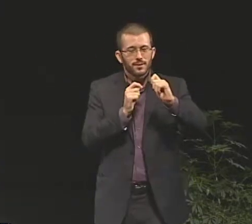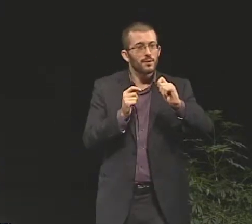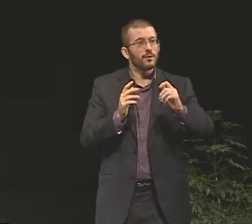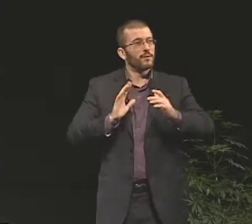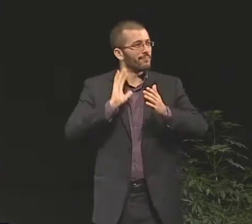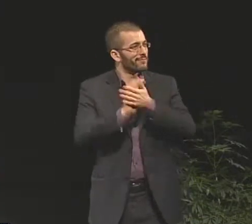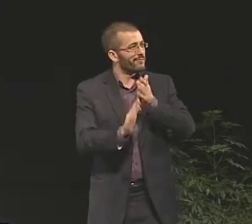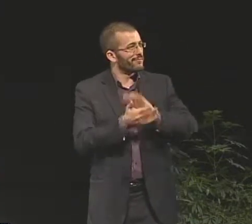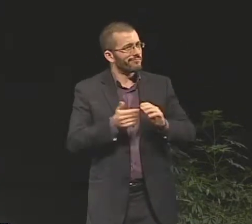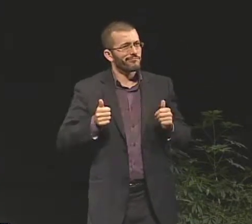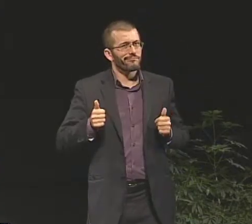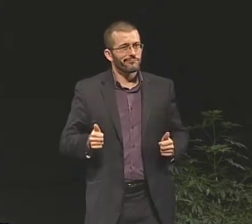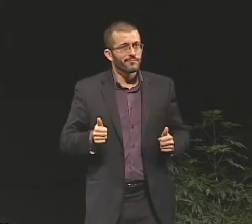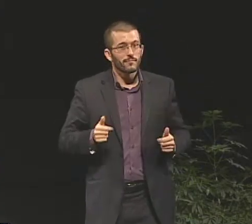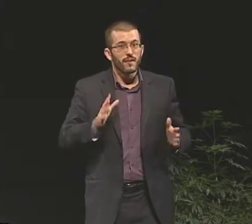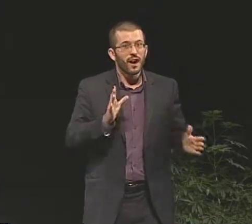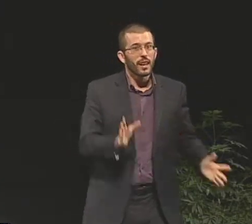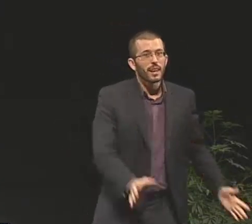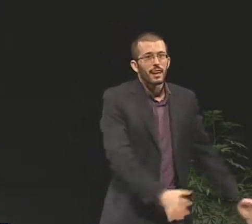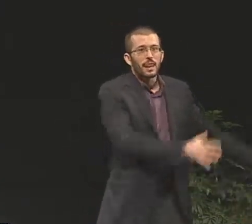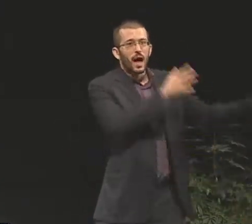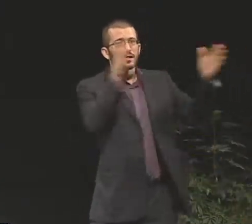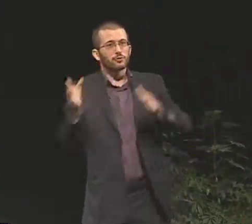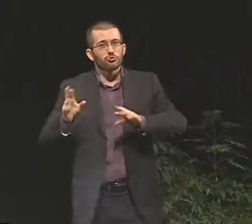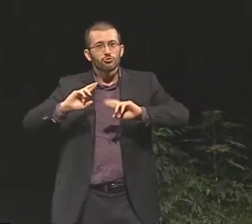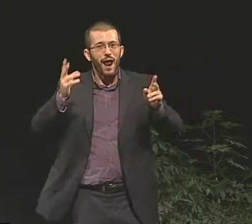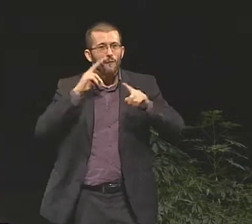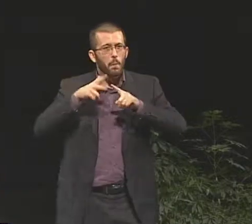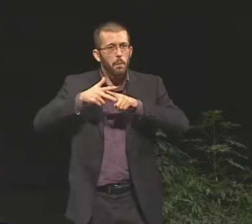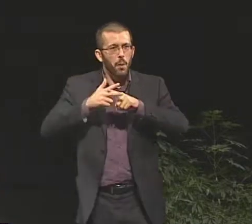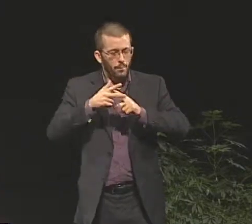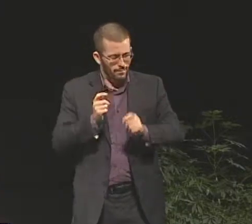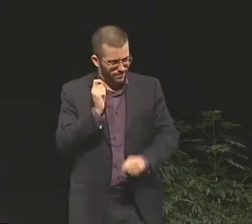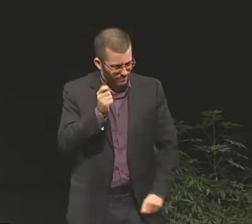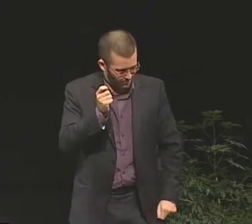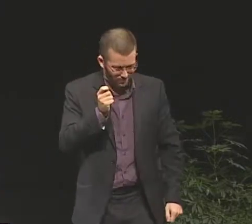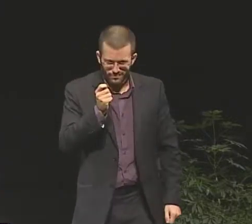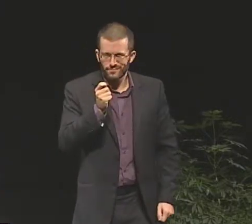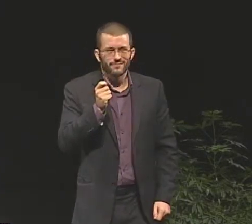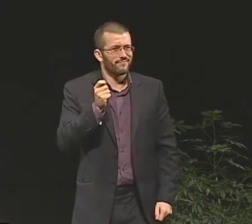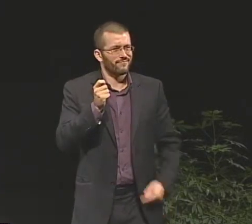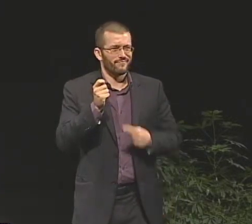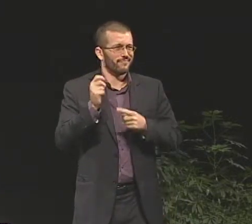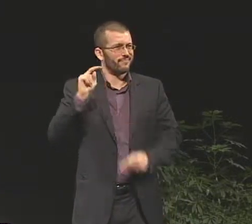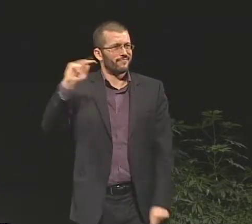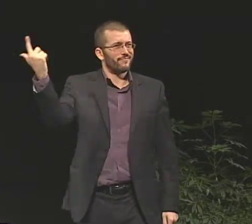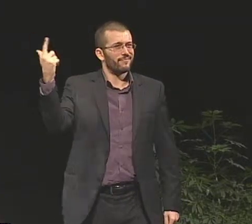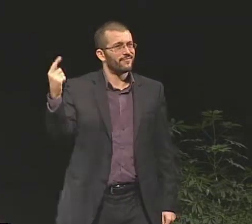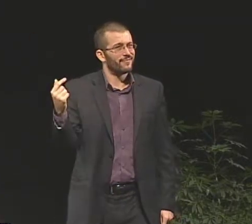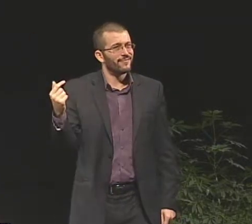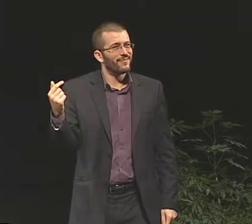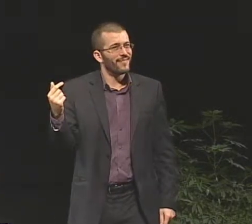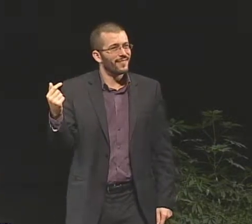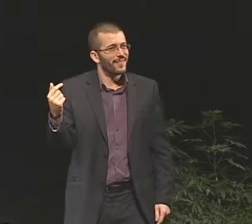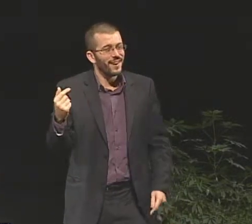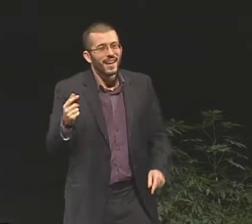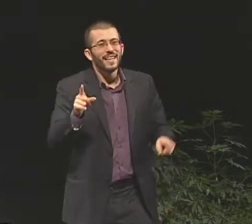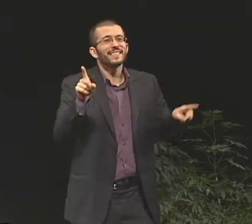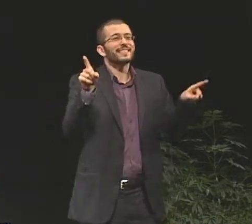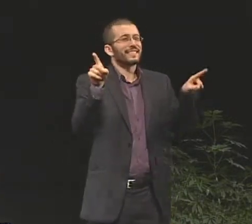in, and you move on to working in the bathroom and trying to do the plumbing.